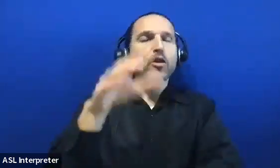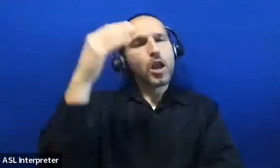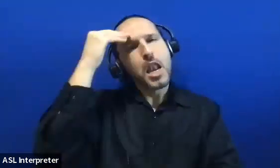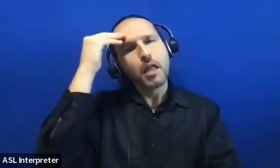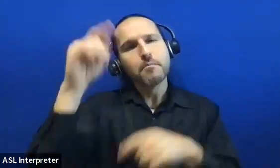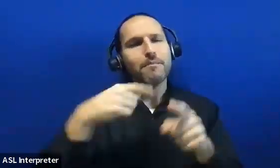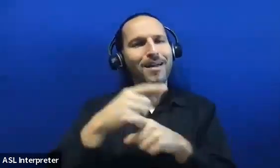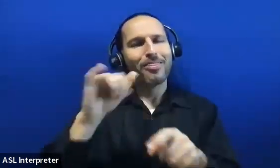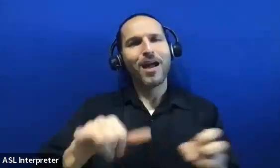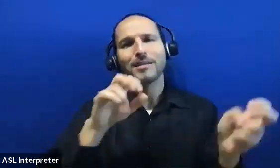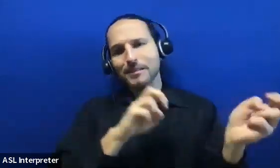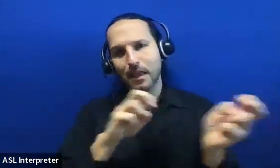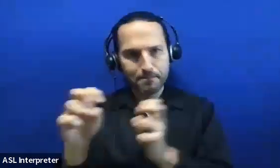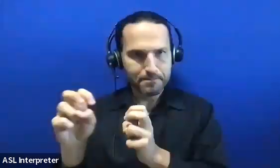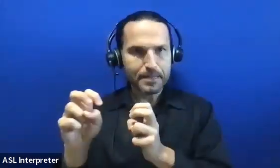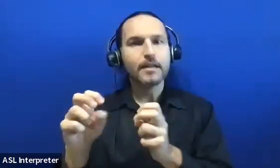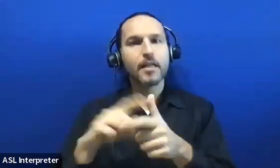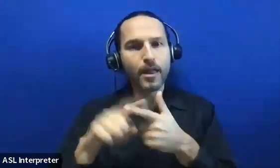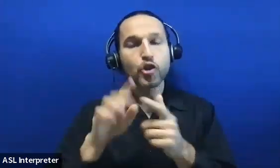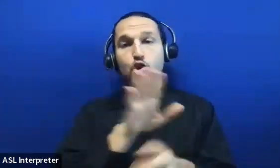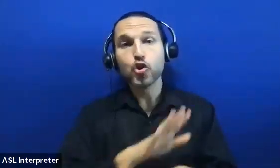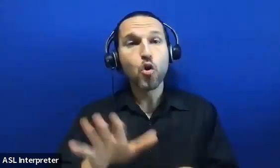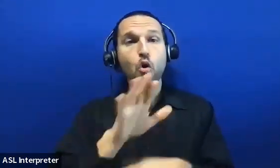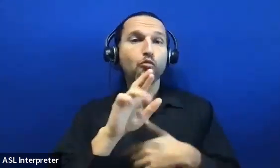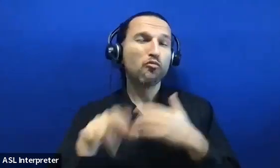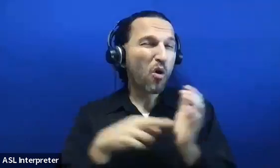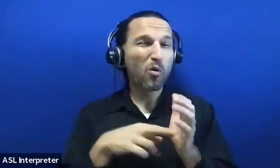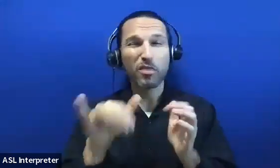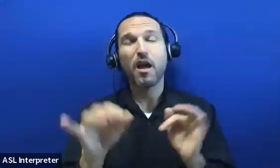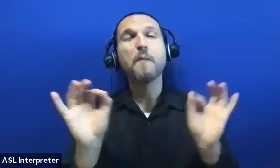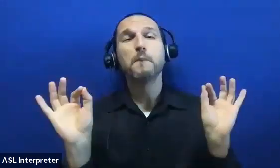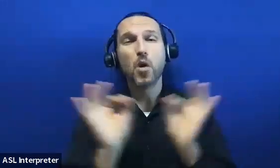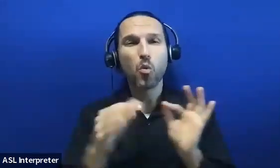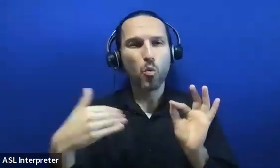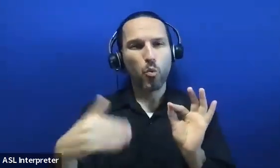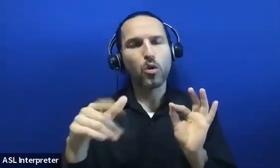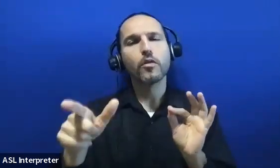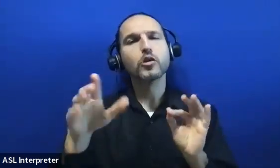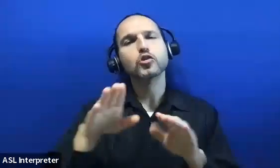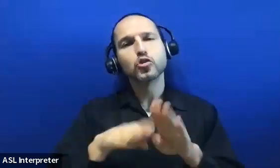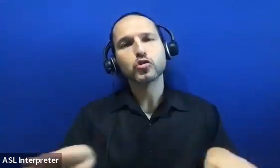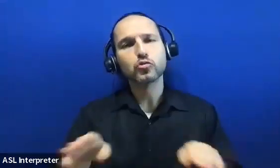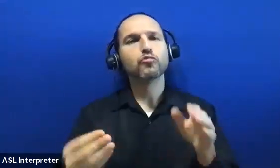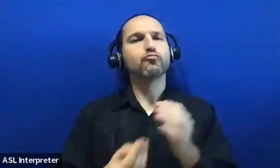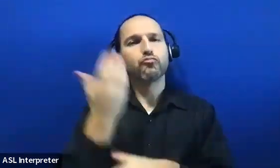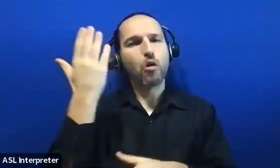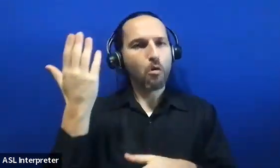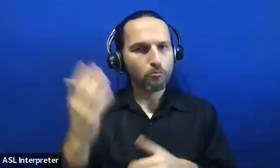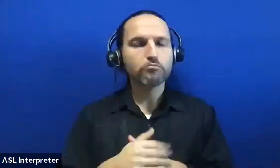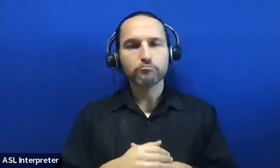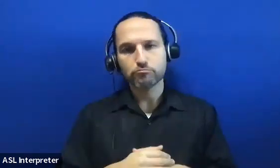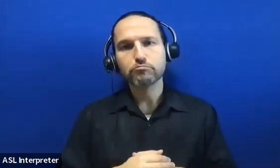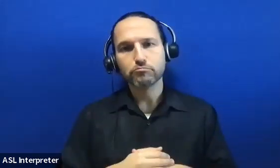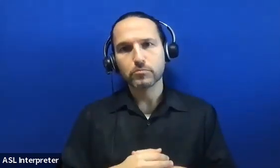about this topic and know that your role is so important in your children's growth. All right,